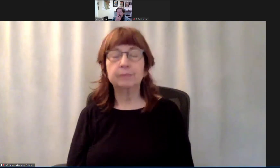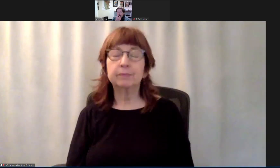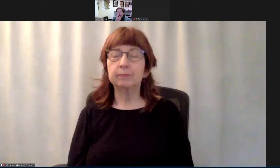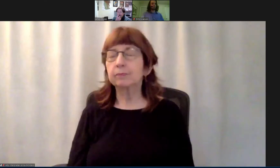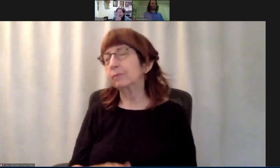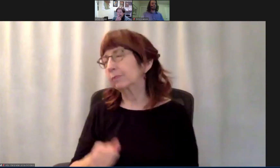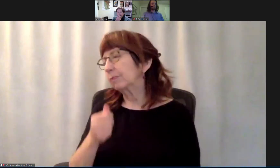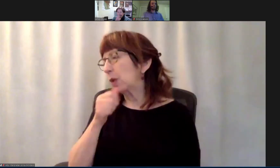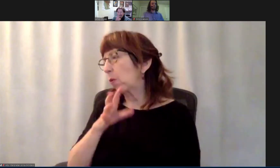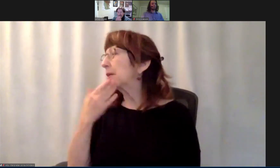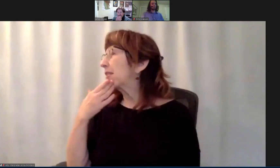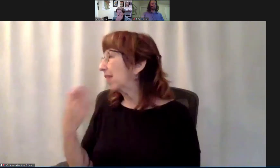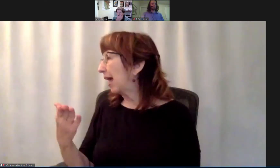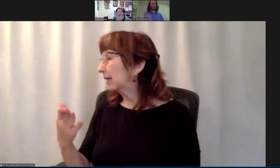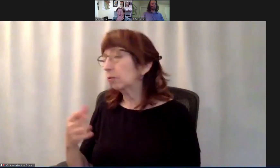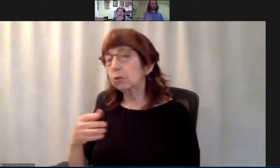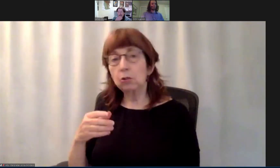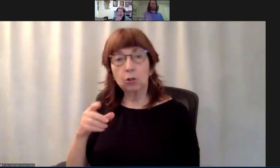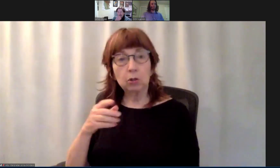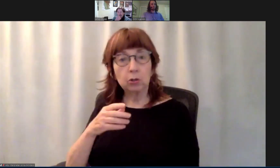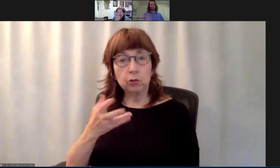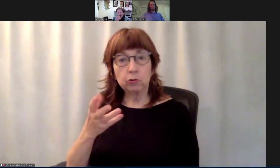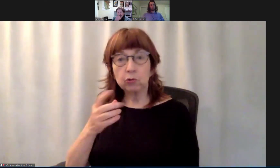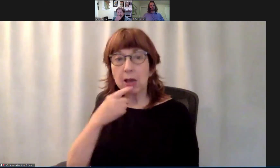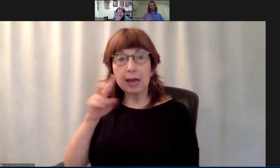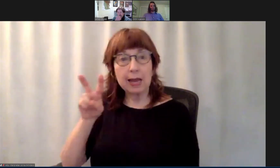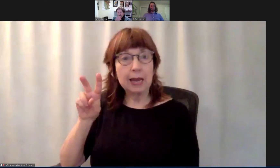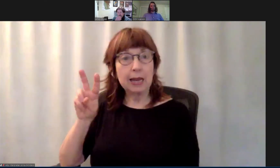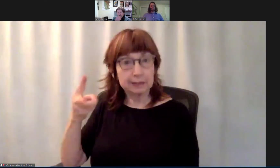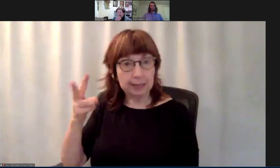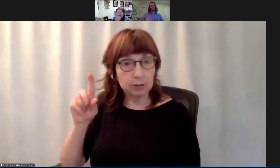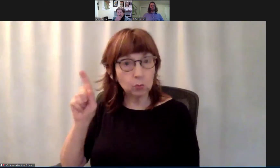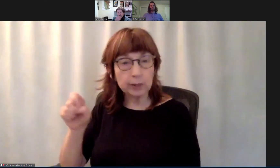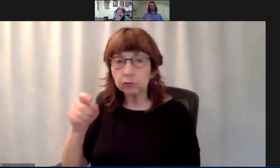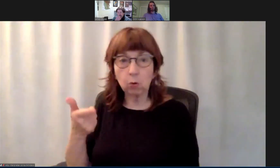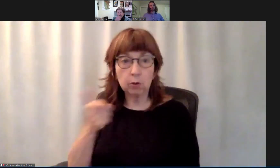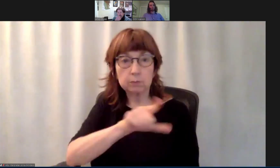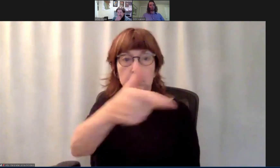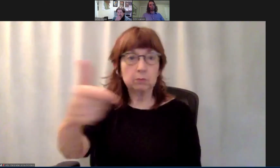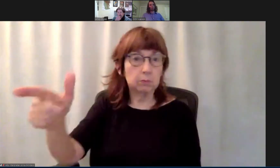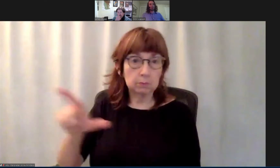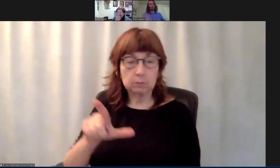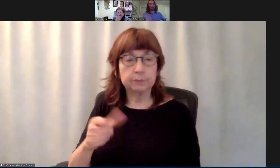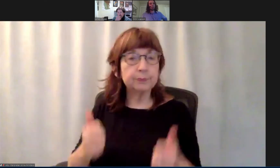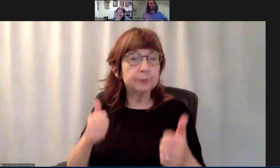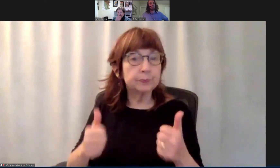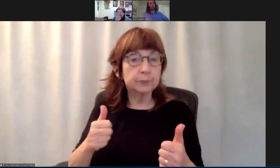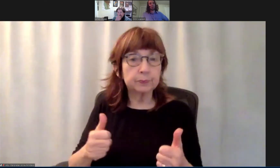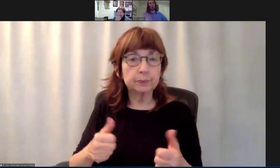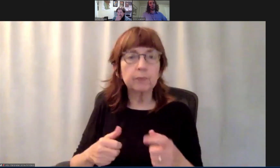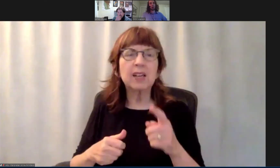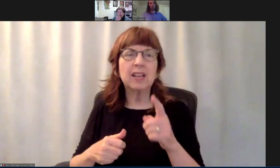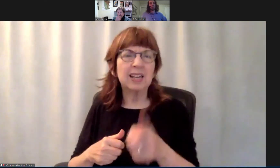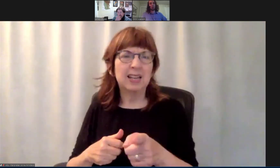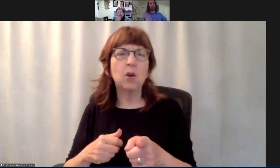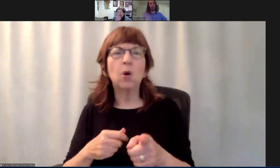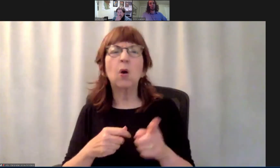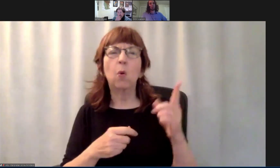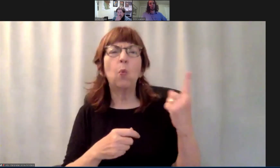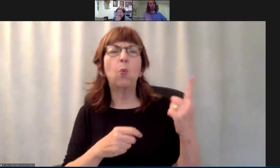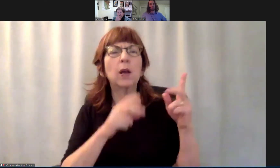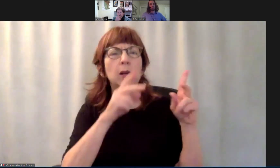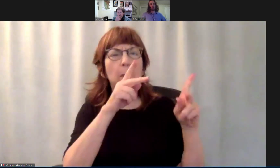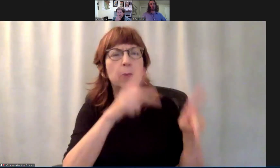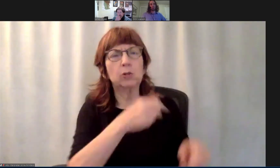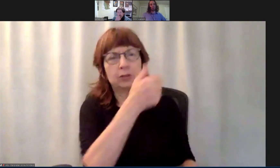Okay, thanks. Should I ask my second question, or did you want to do the rotation? Let's rotate one question per outlet